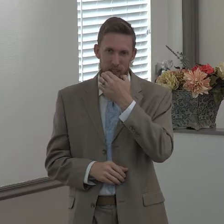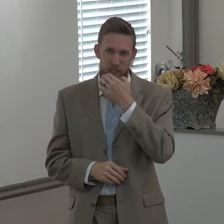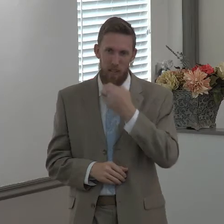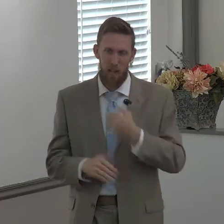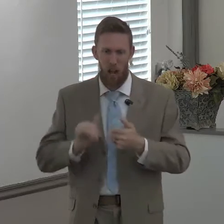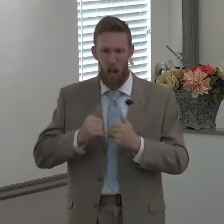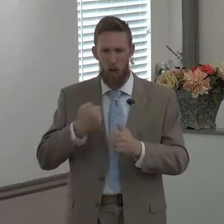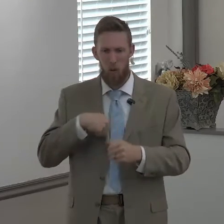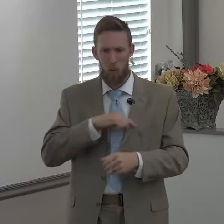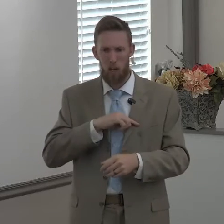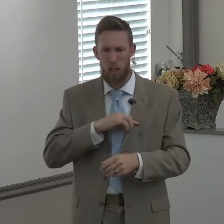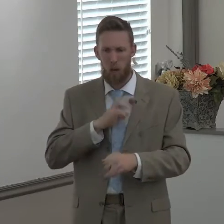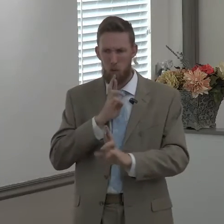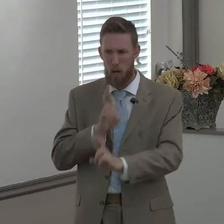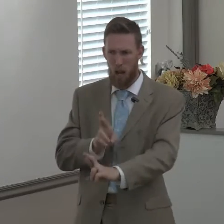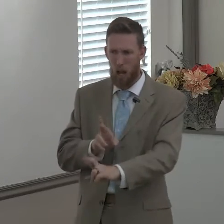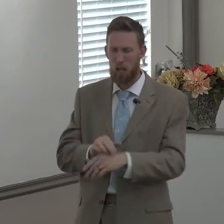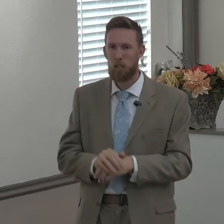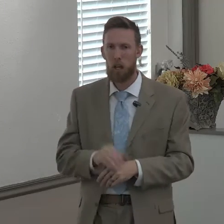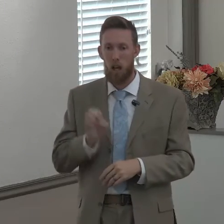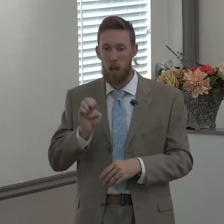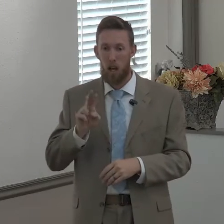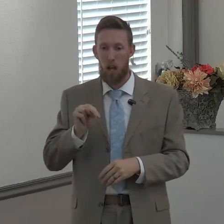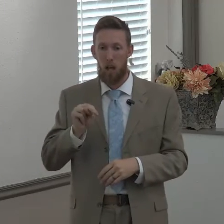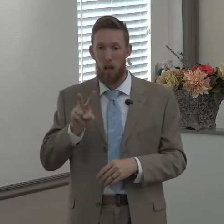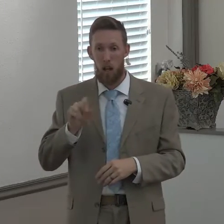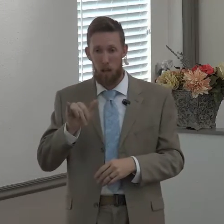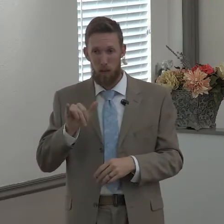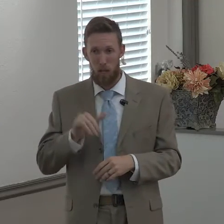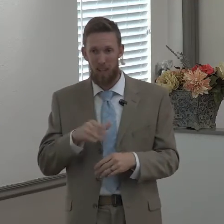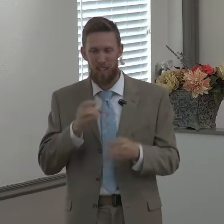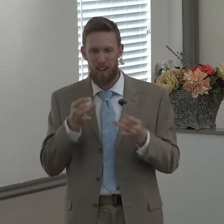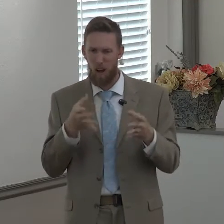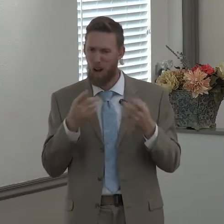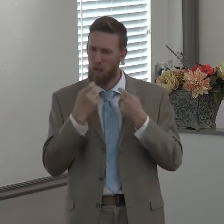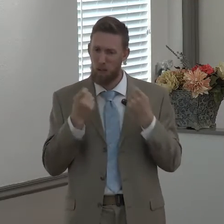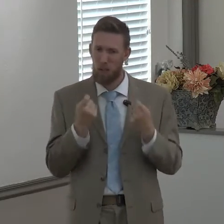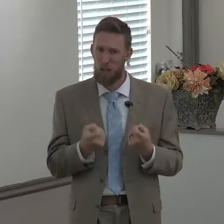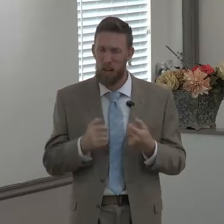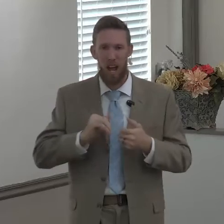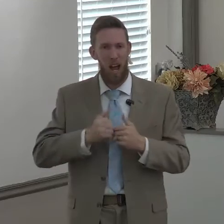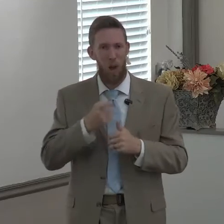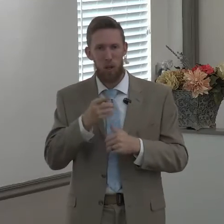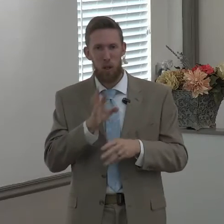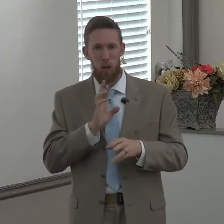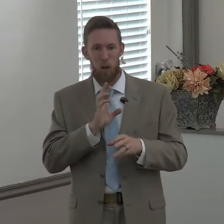the Bible was a brother murdering a brother.